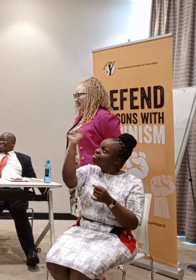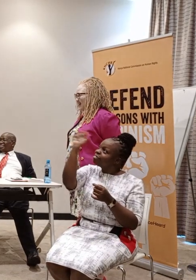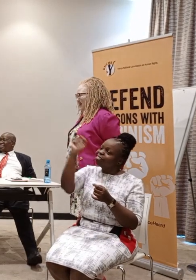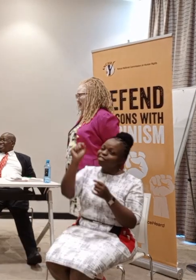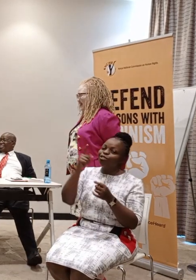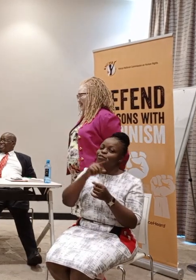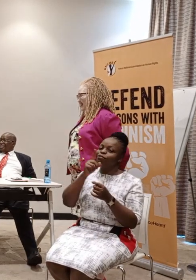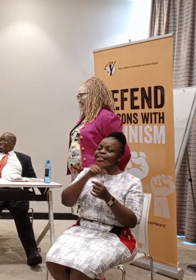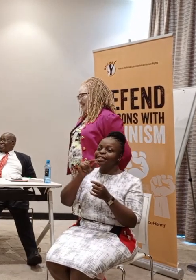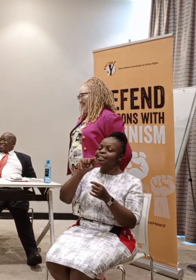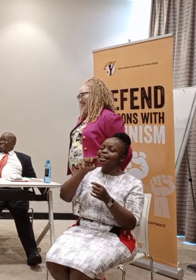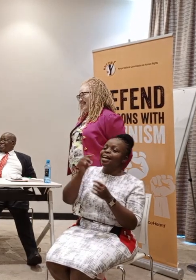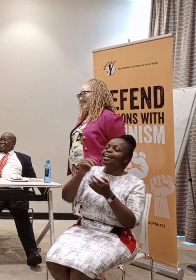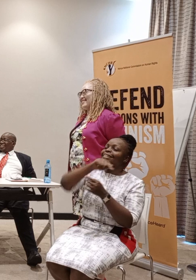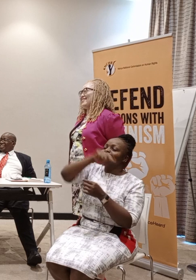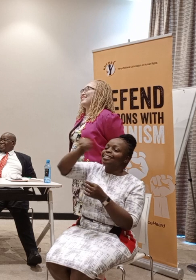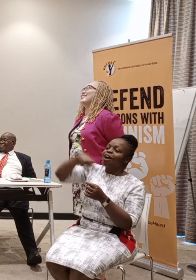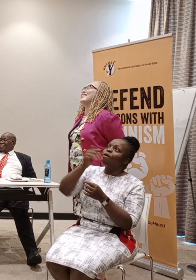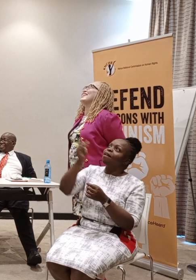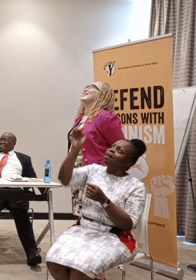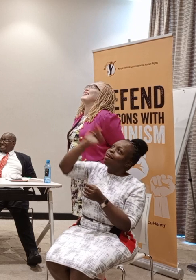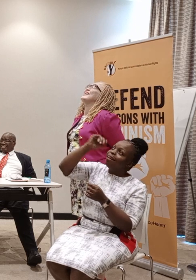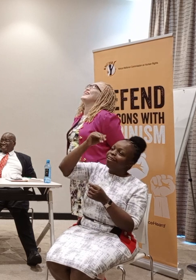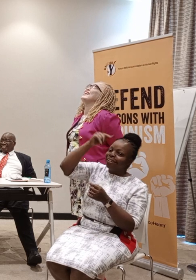the circle.